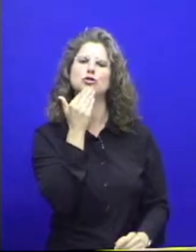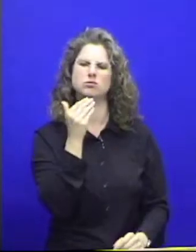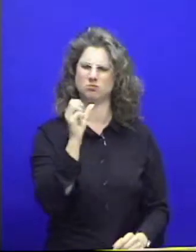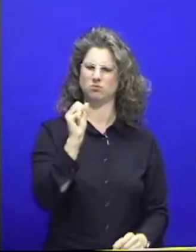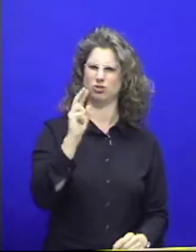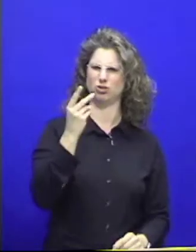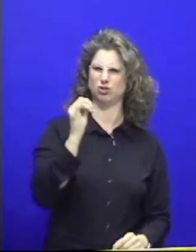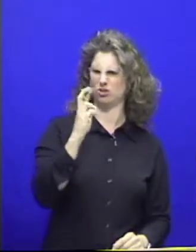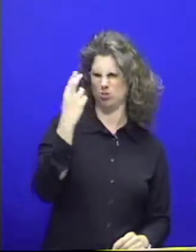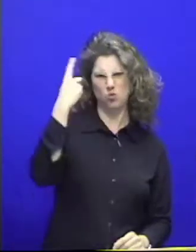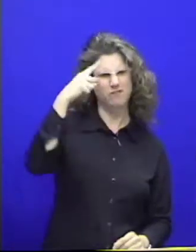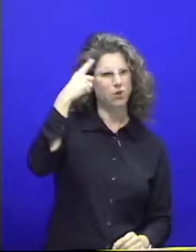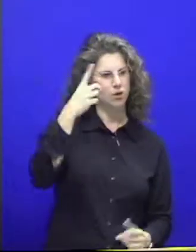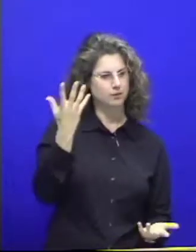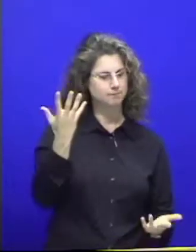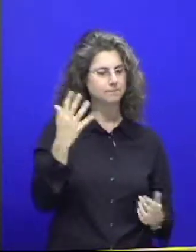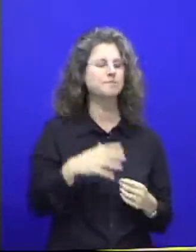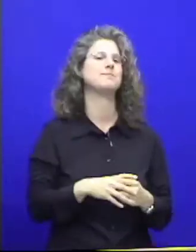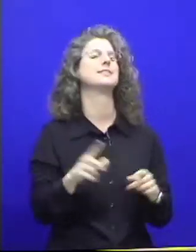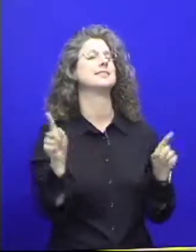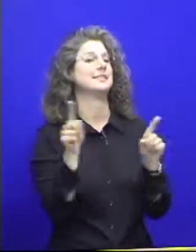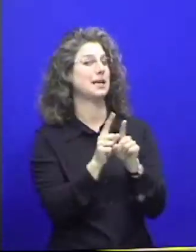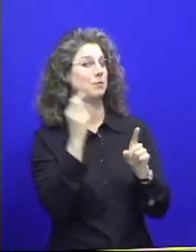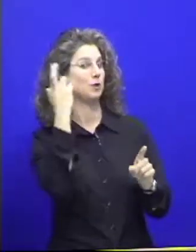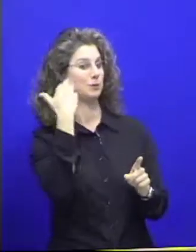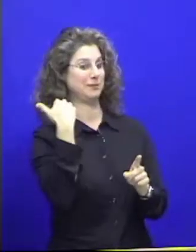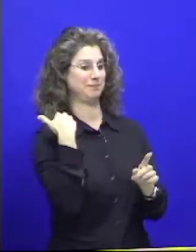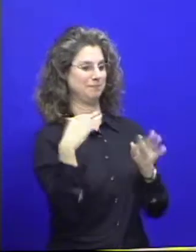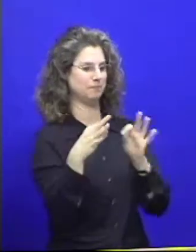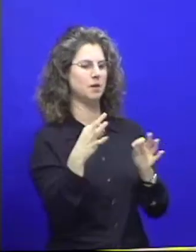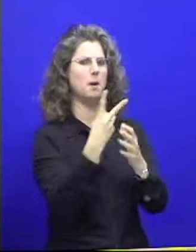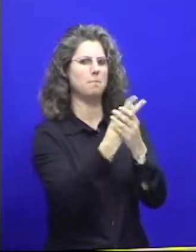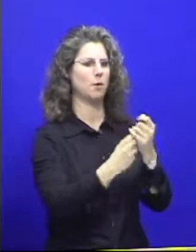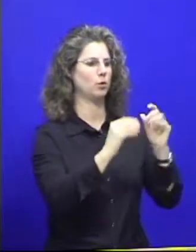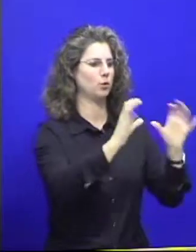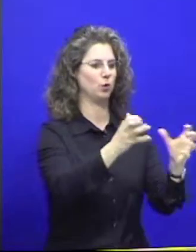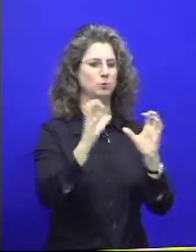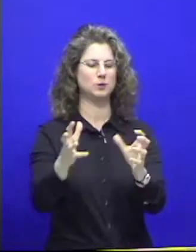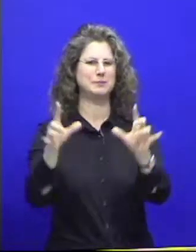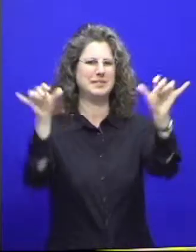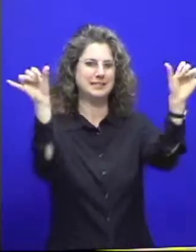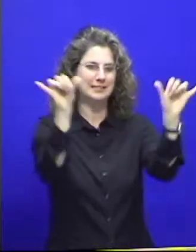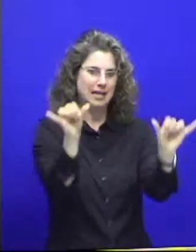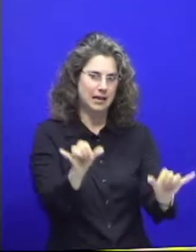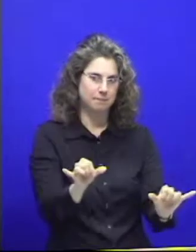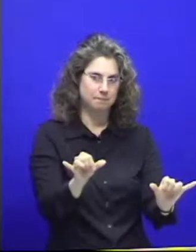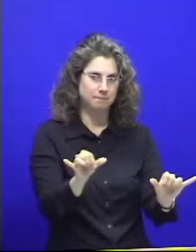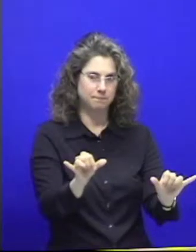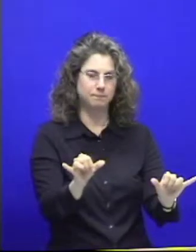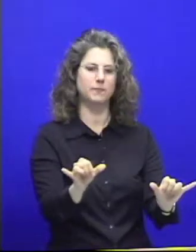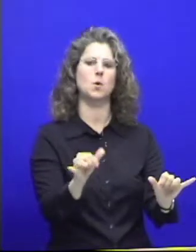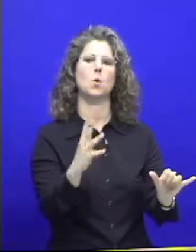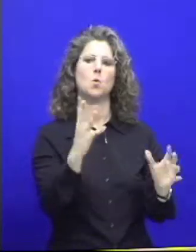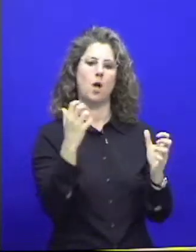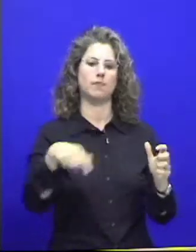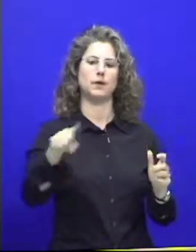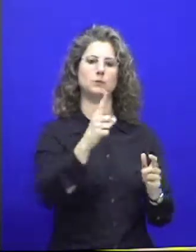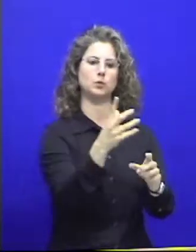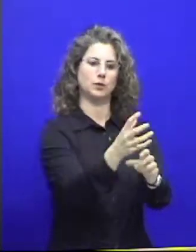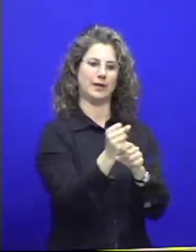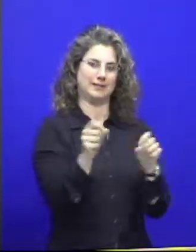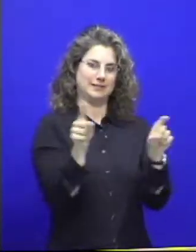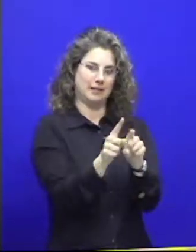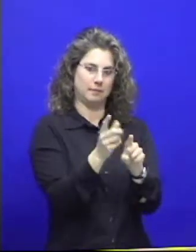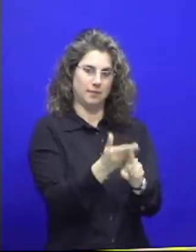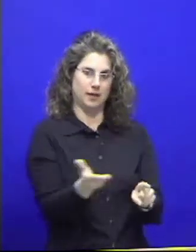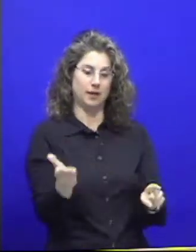sugar pill? Well, for the same reason we said earlier, we want both groups to be alike from the beginning, all through the study.